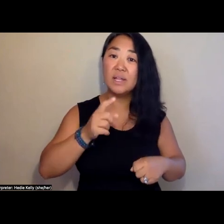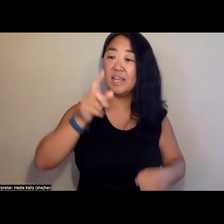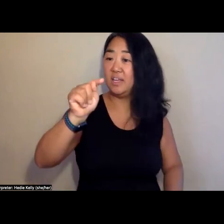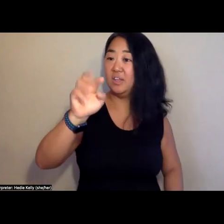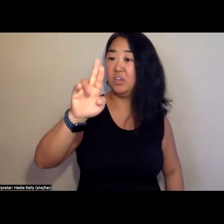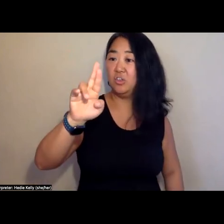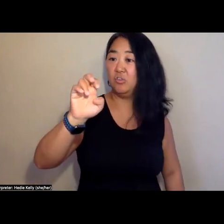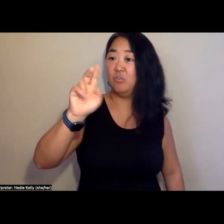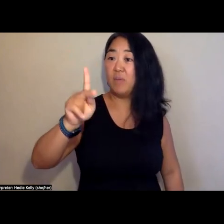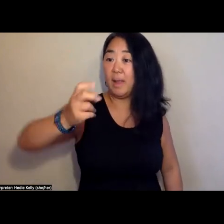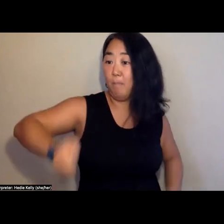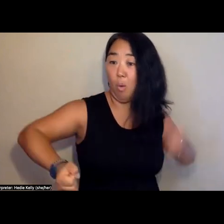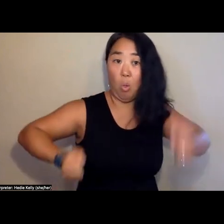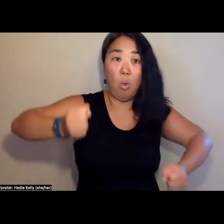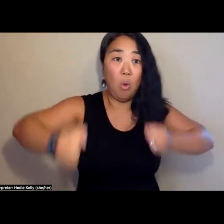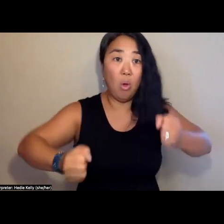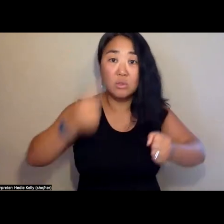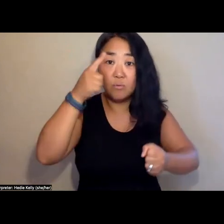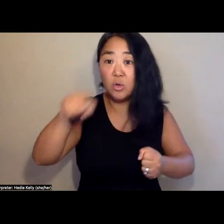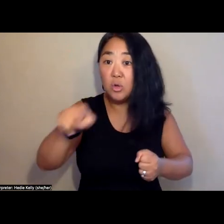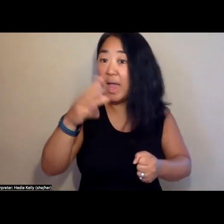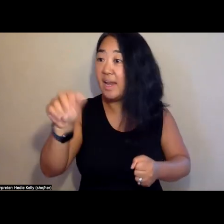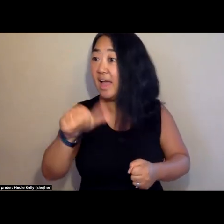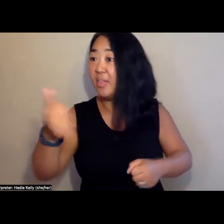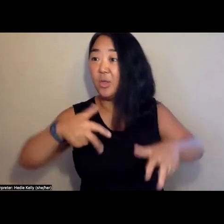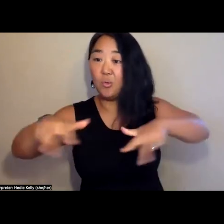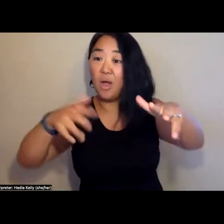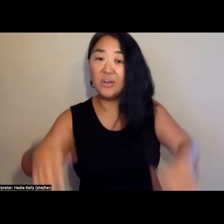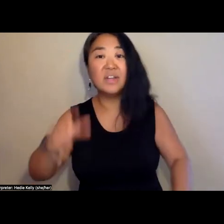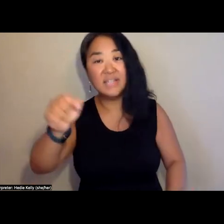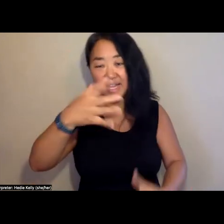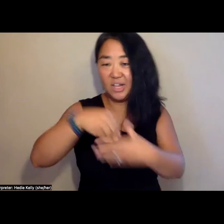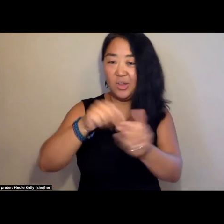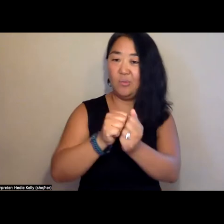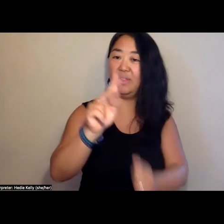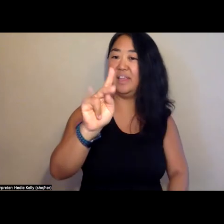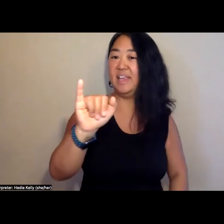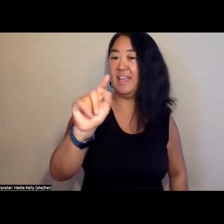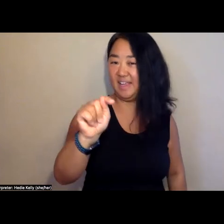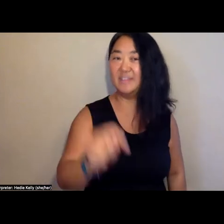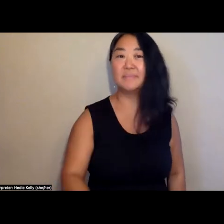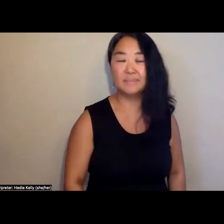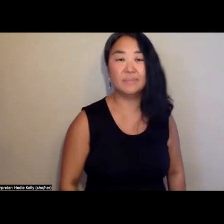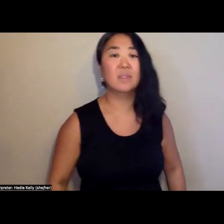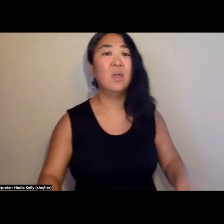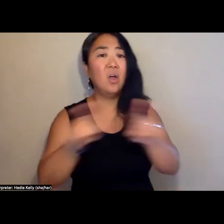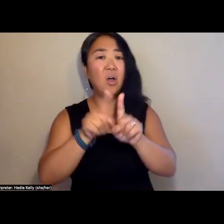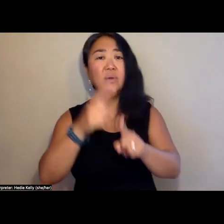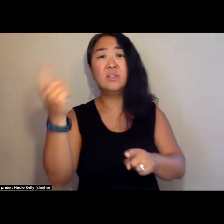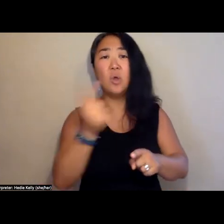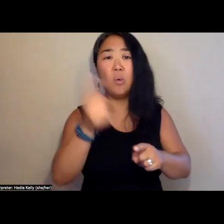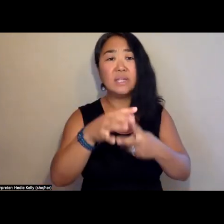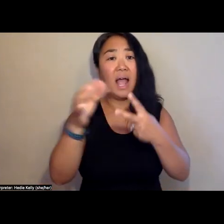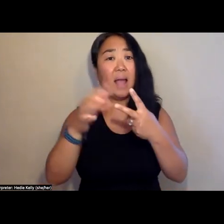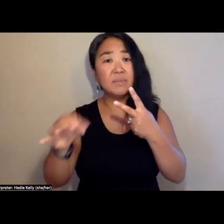that's thanks to you and one of our other walkers. And there's always the option to go around the creek and